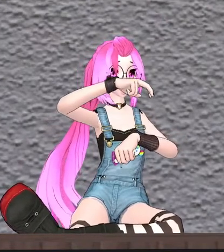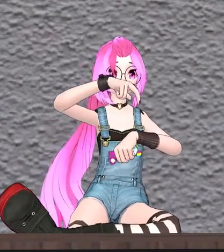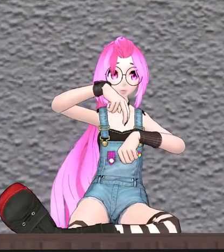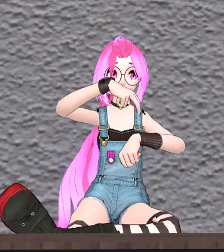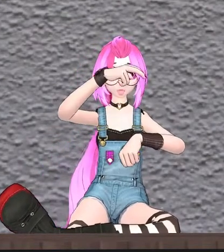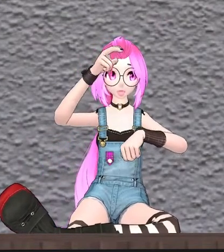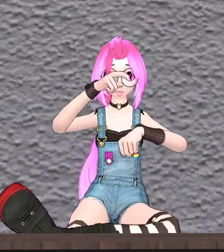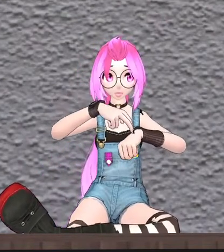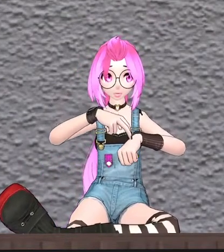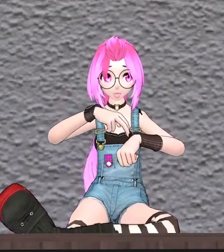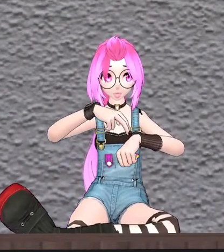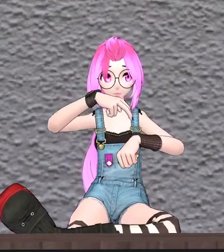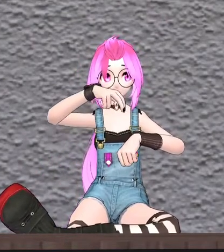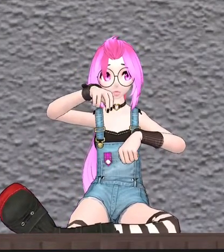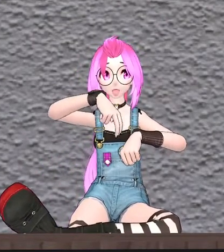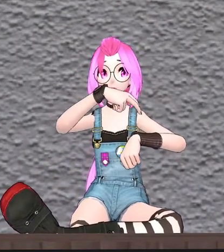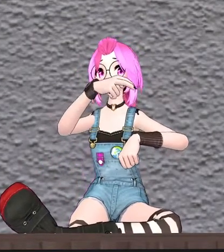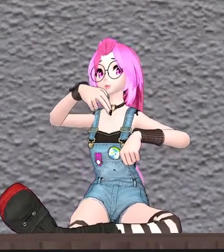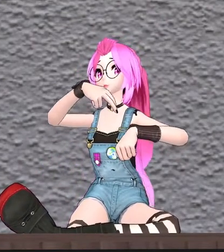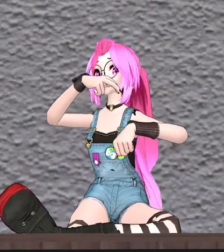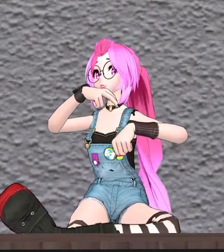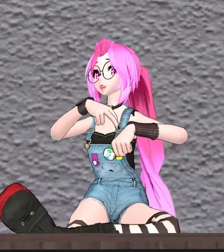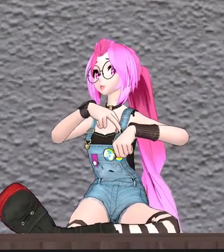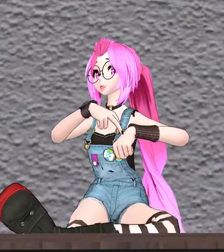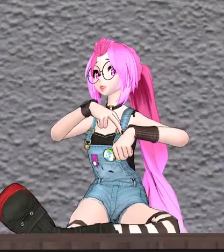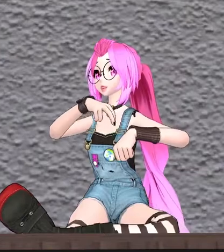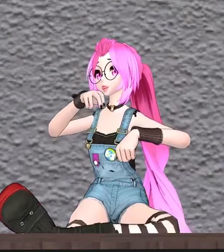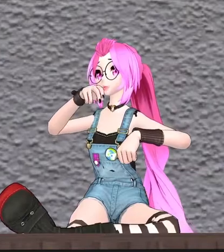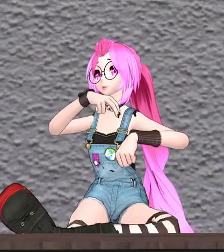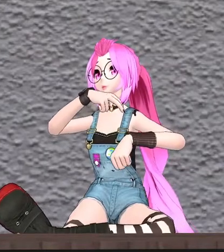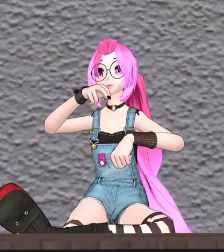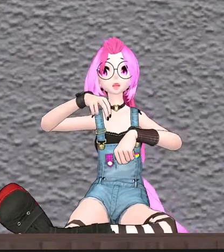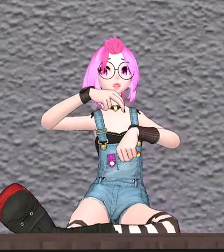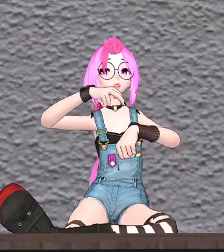out. Ireland, you're going in a circle down, okay? Isn't that funny?